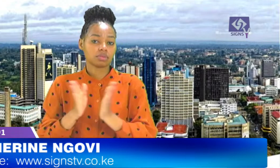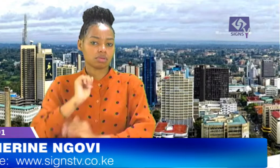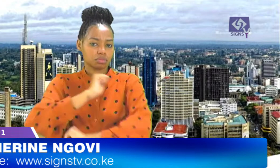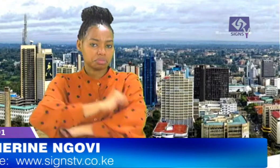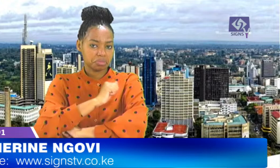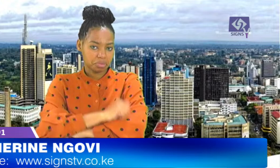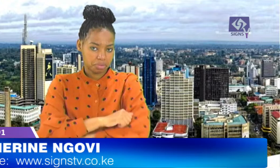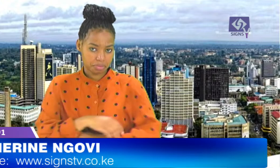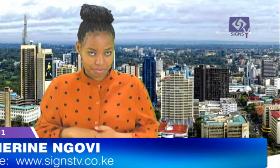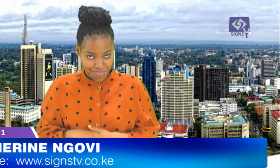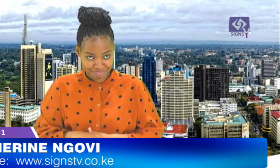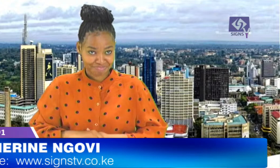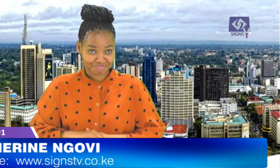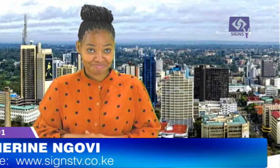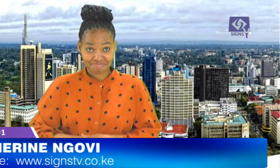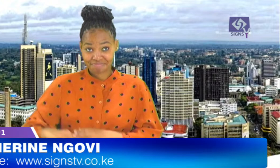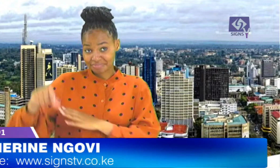centers and schools.